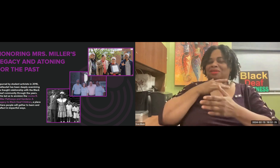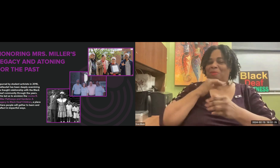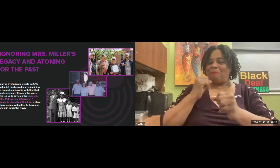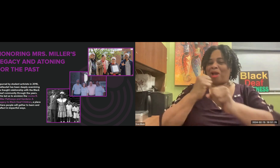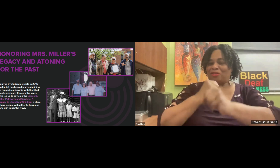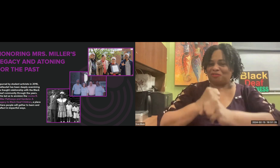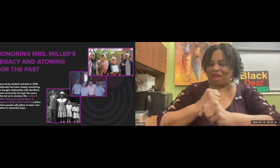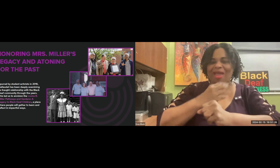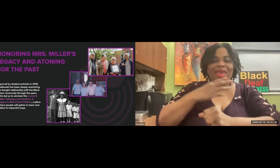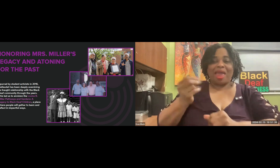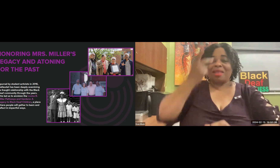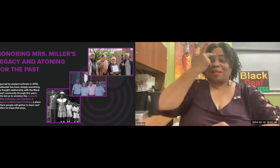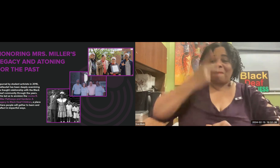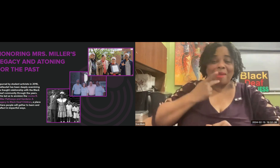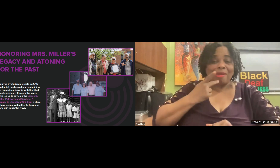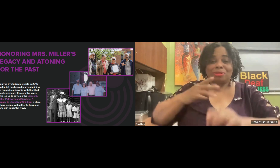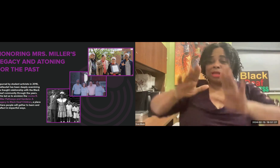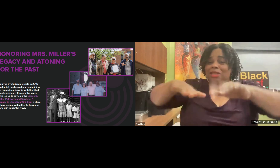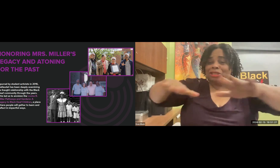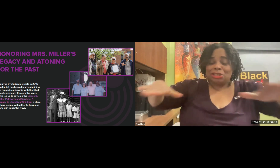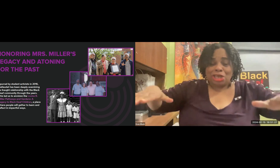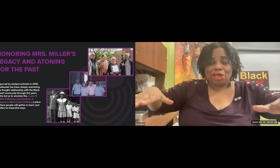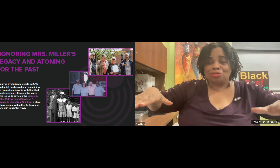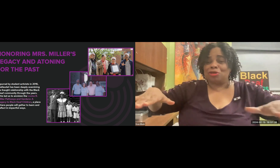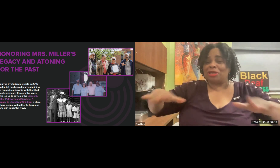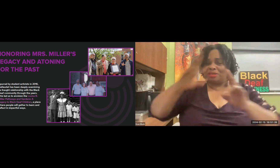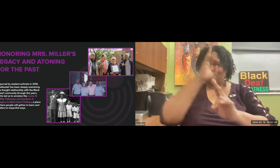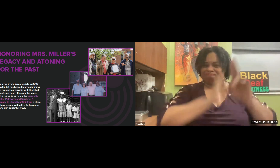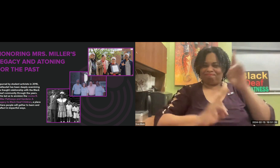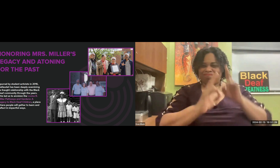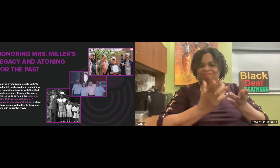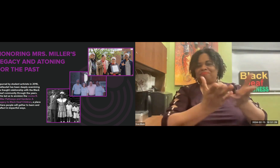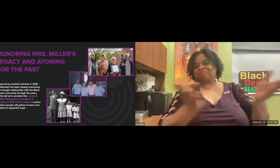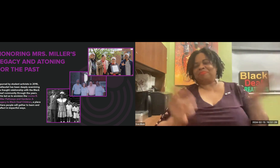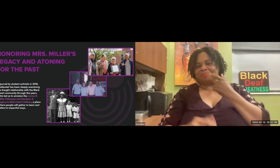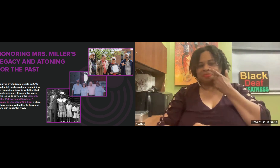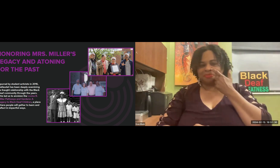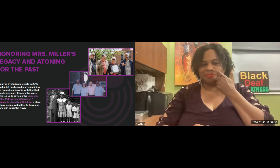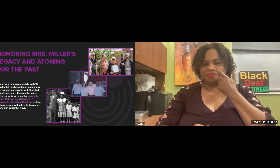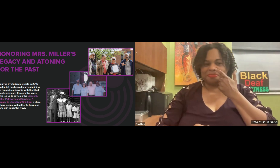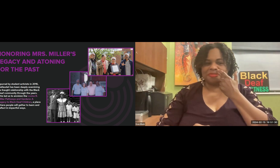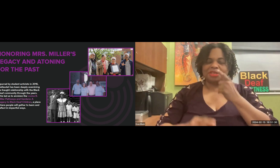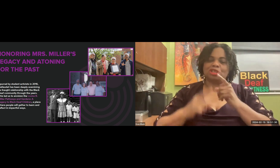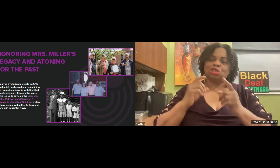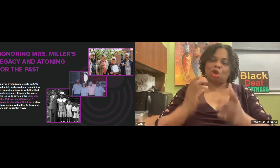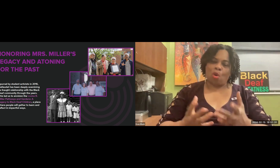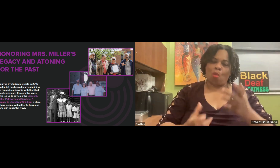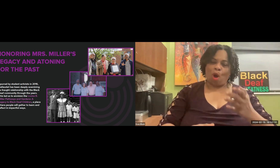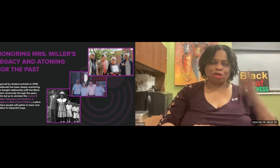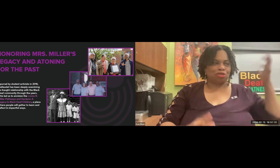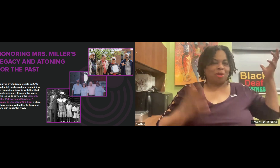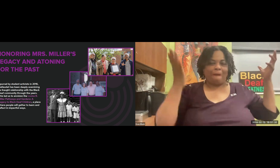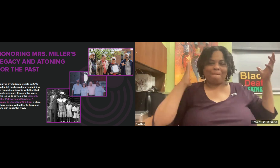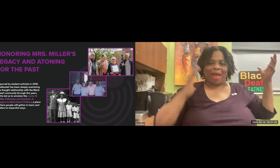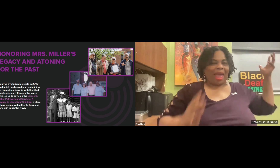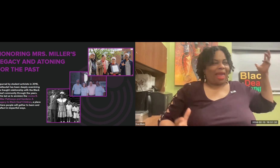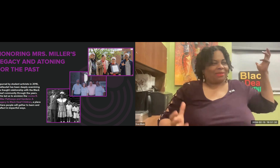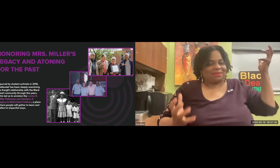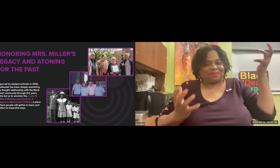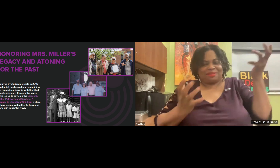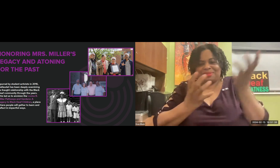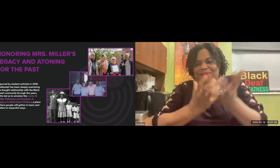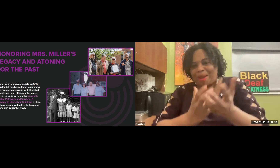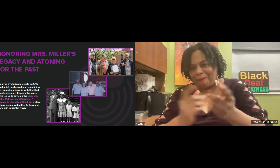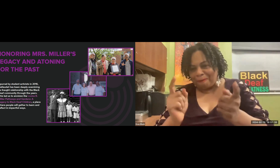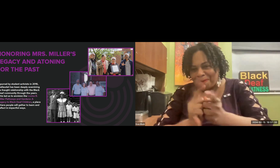honor Mrs. Miller and to honor the fight that she undertook, not just for Black deaf children, but for all children